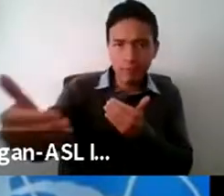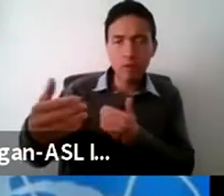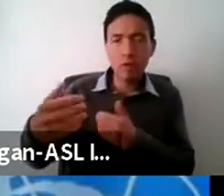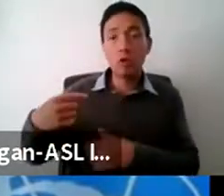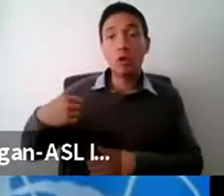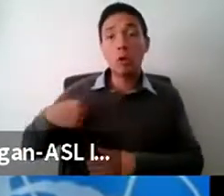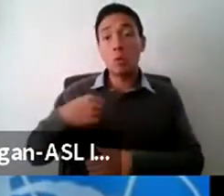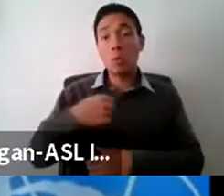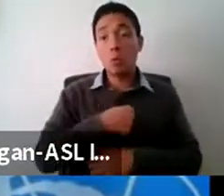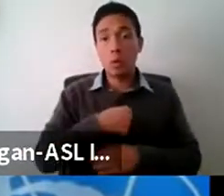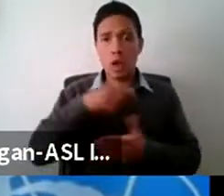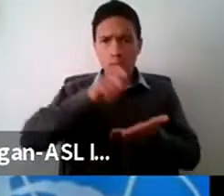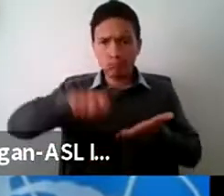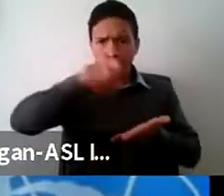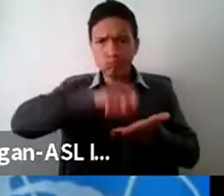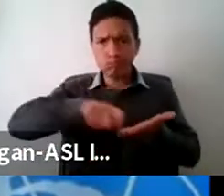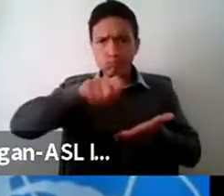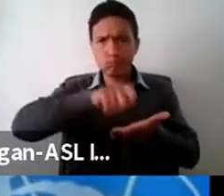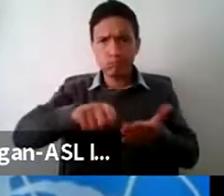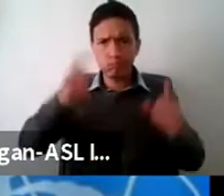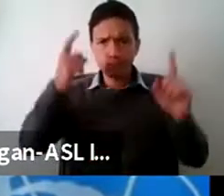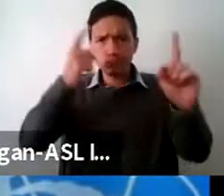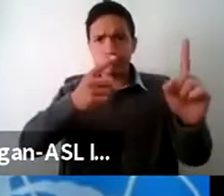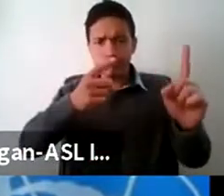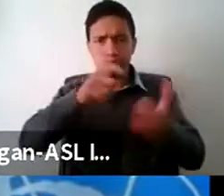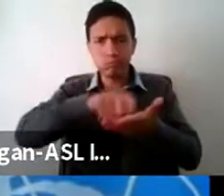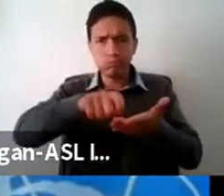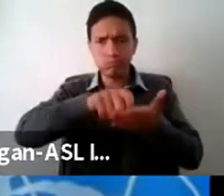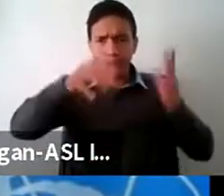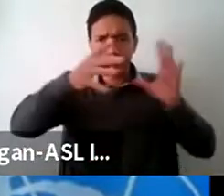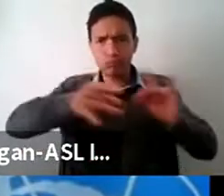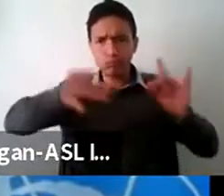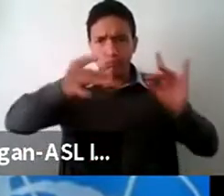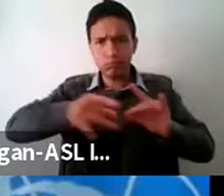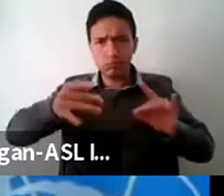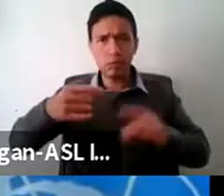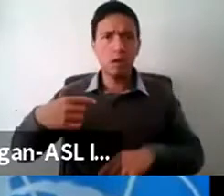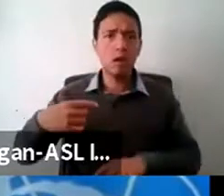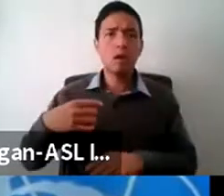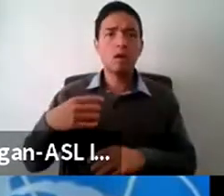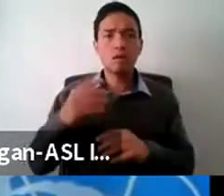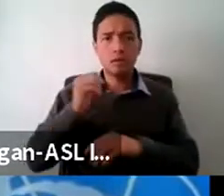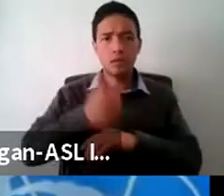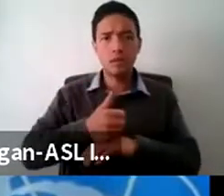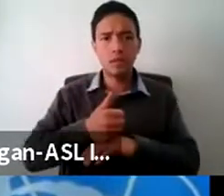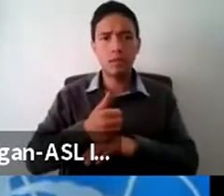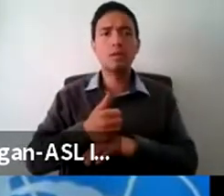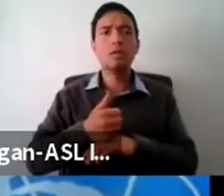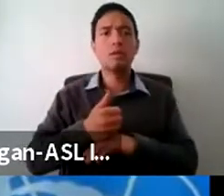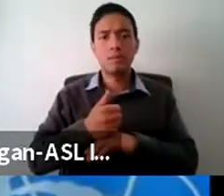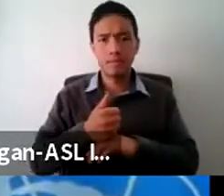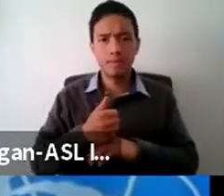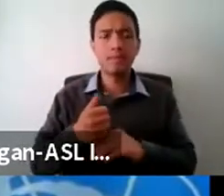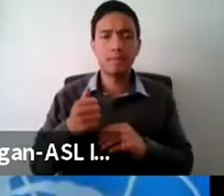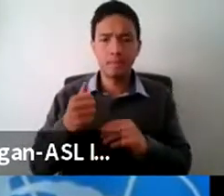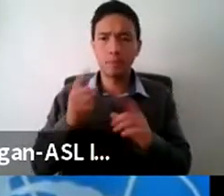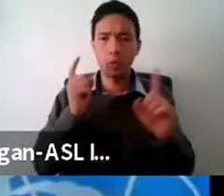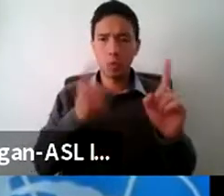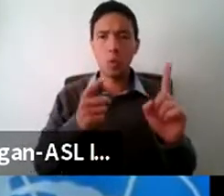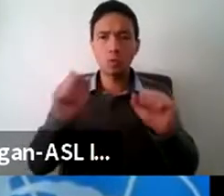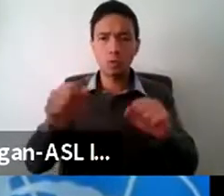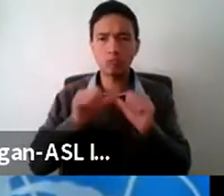the resolution on rapid technological change and the Sustainable Development Goals, which included public